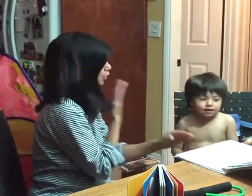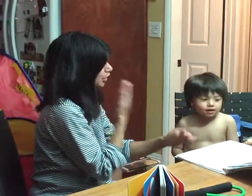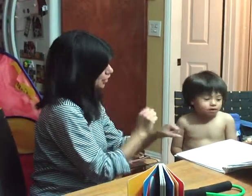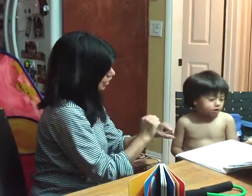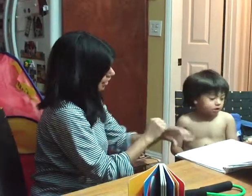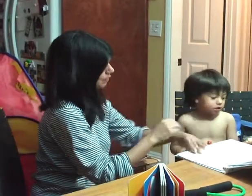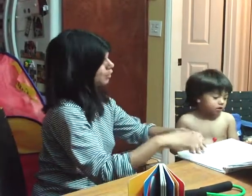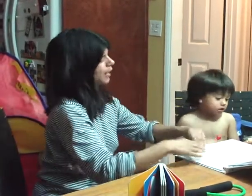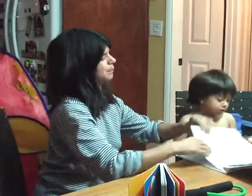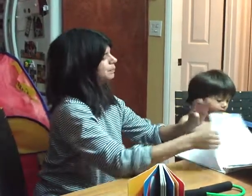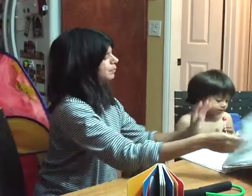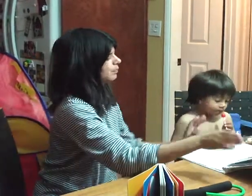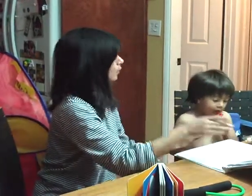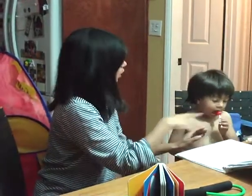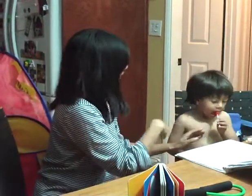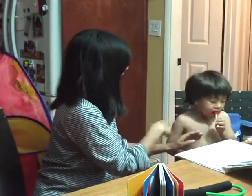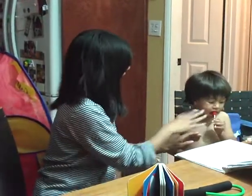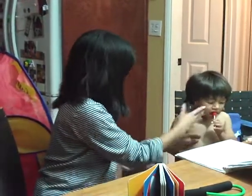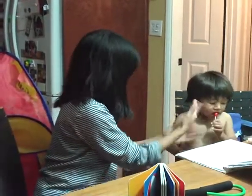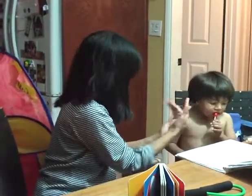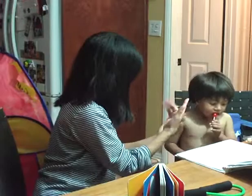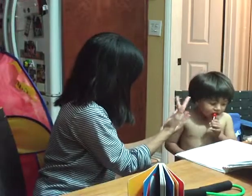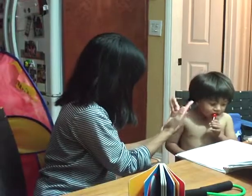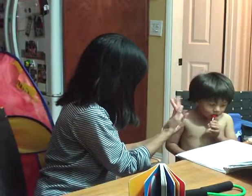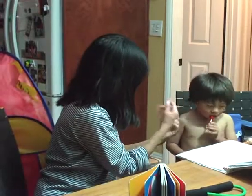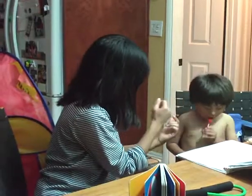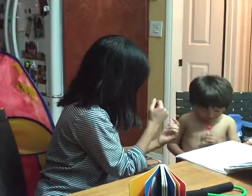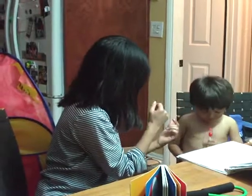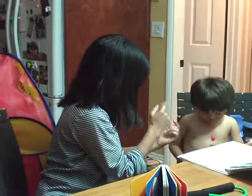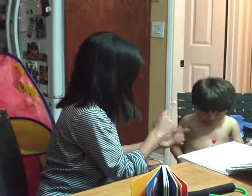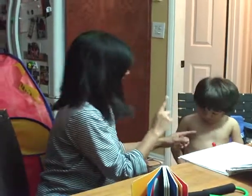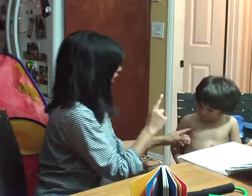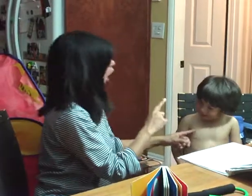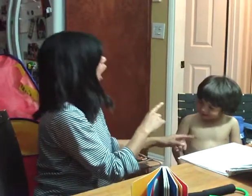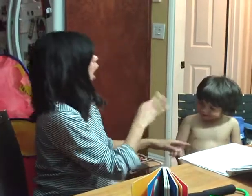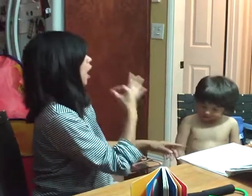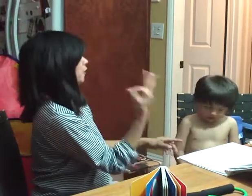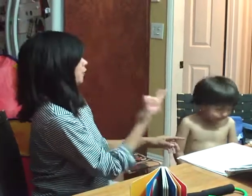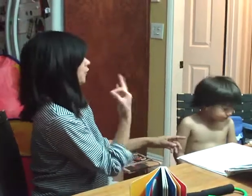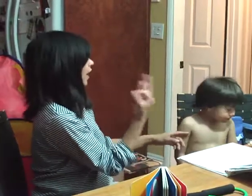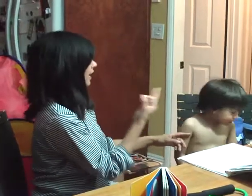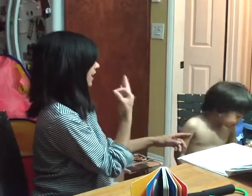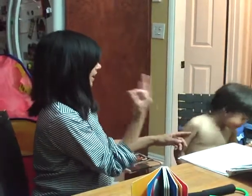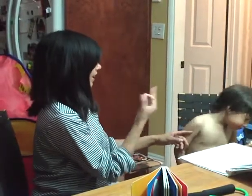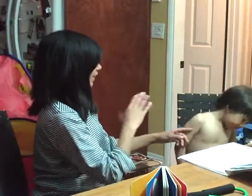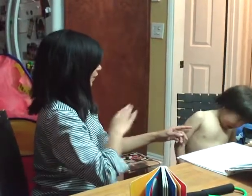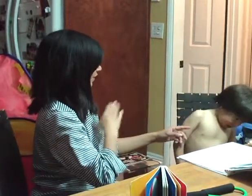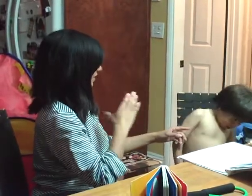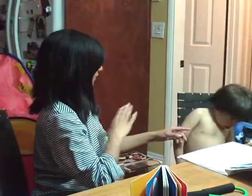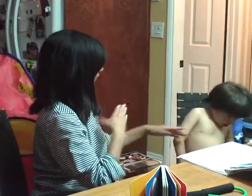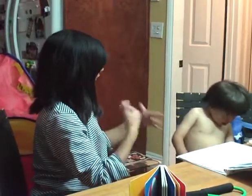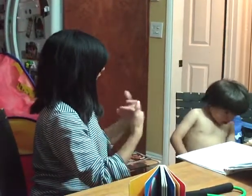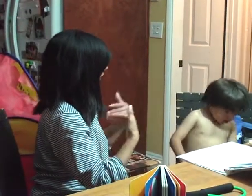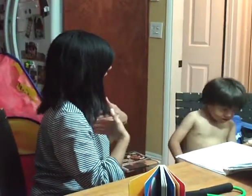Good job. Okay. Wait. Okay. On Friday, Christopher